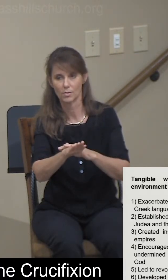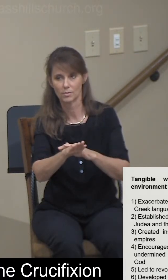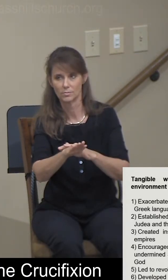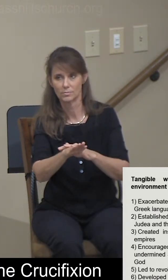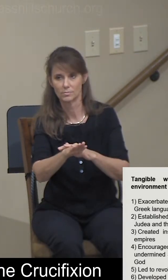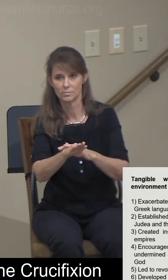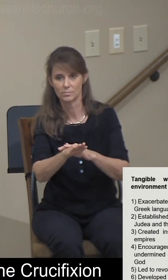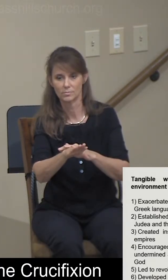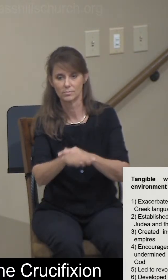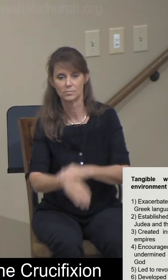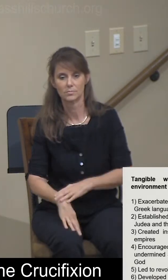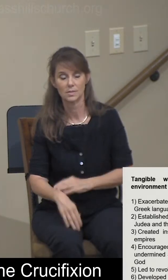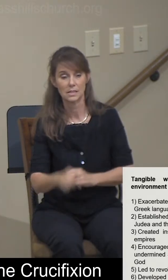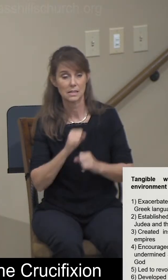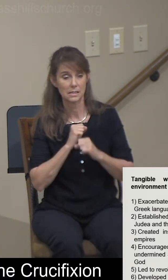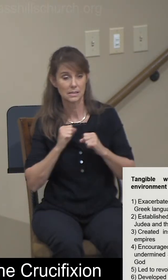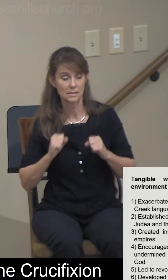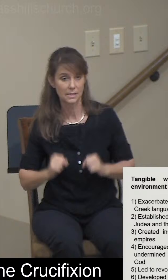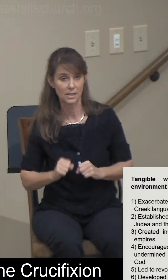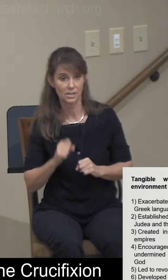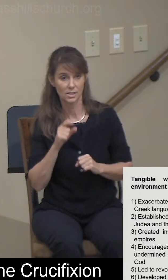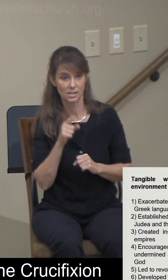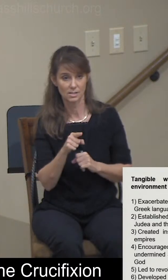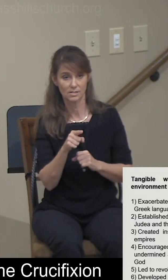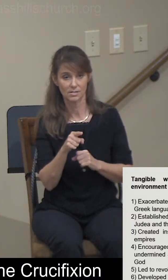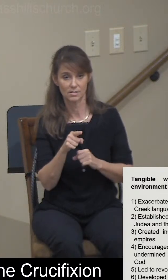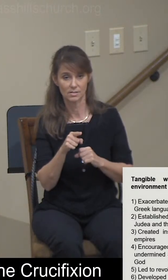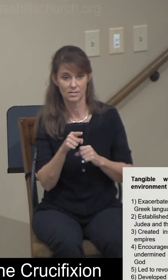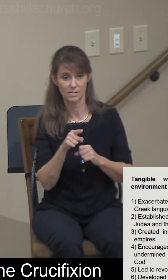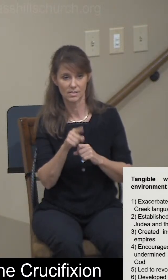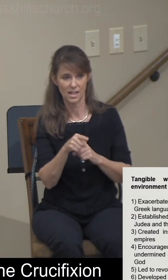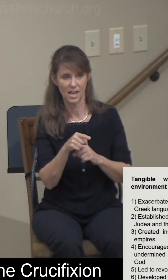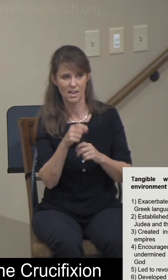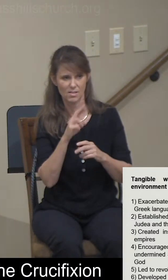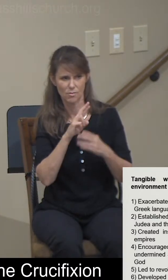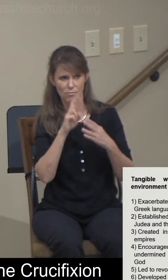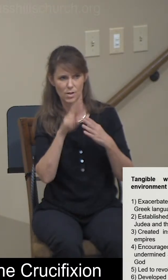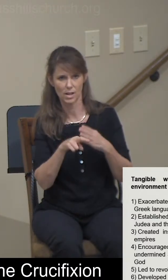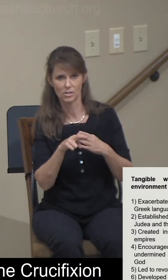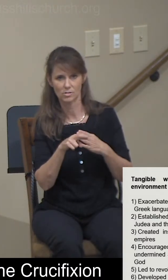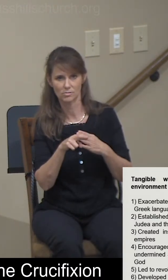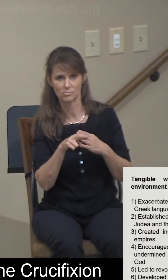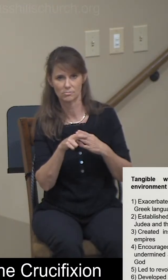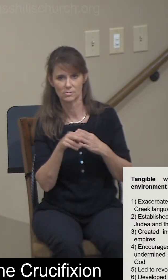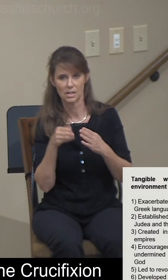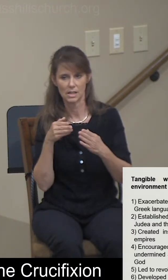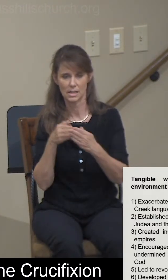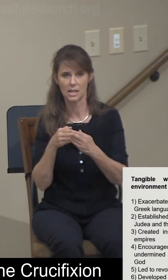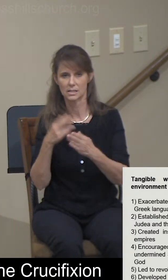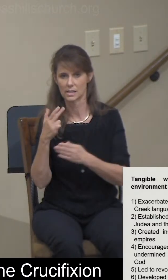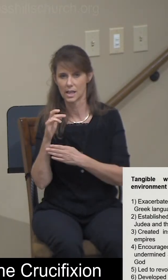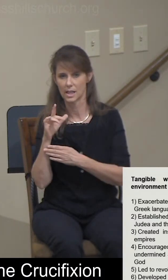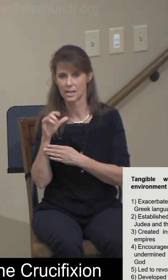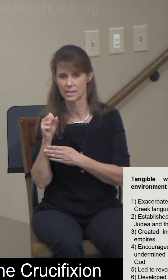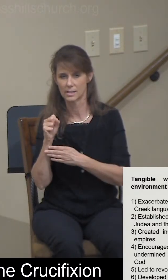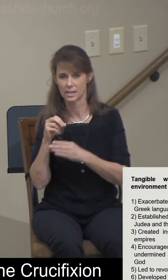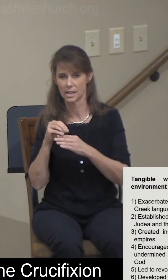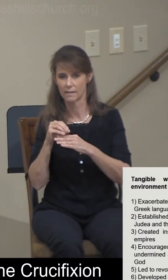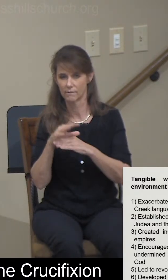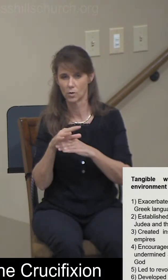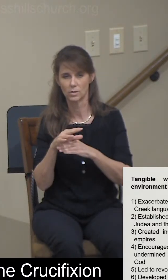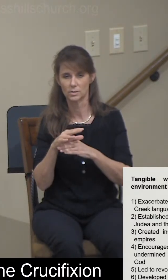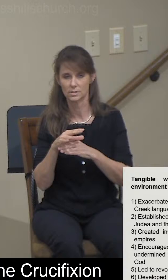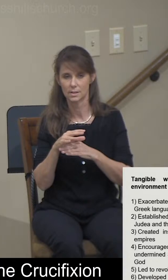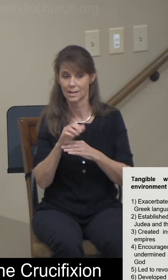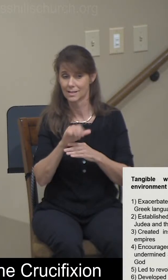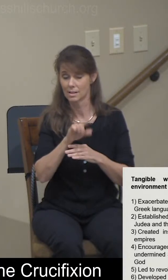and are divided initially, if you will, based on their reaction in some ways to Hellenistic influence, of course, that would not be the